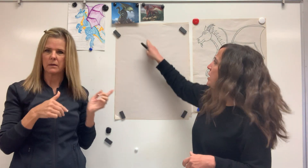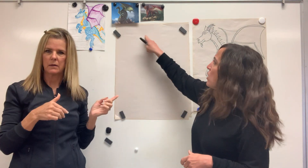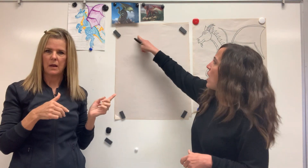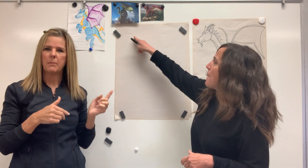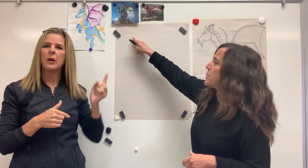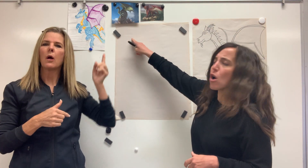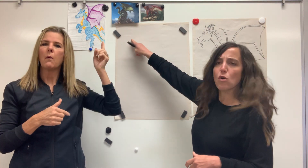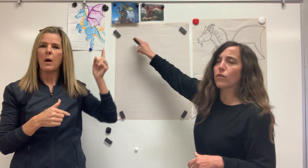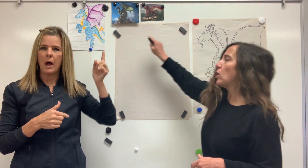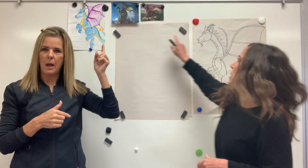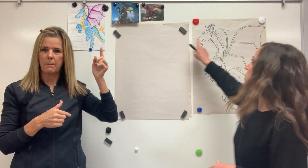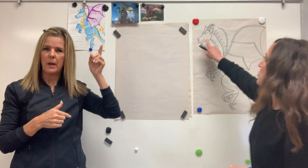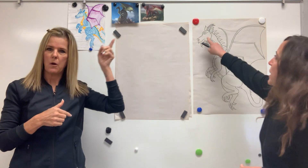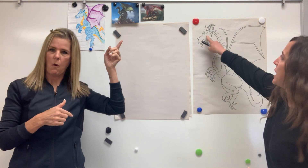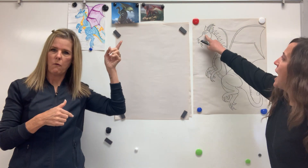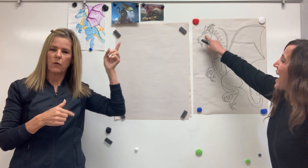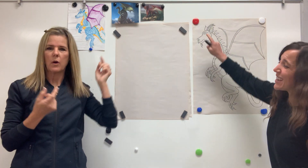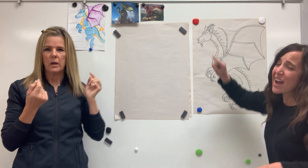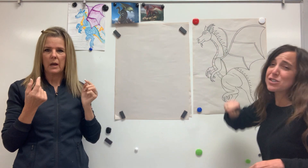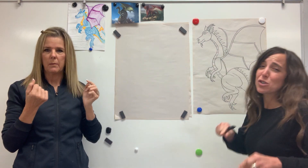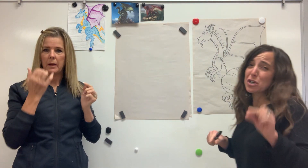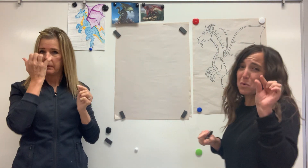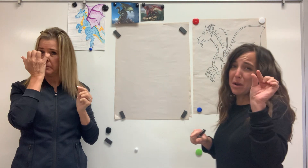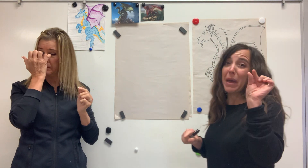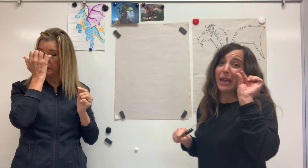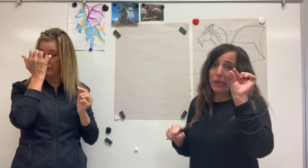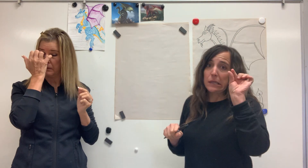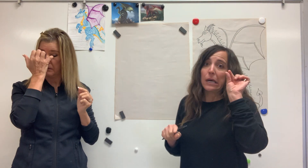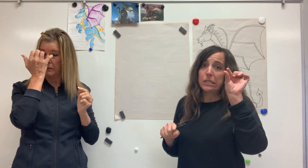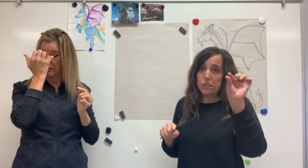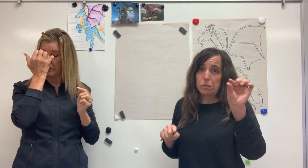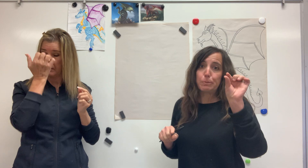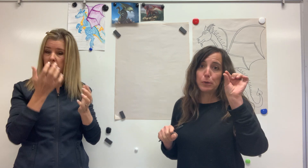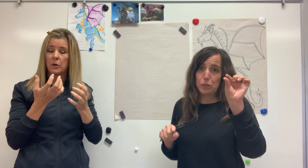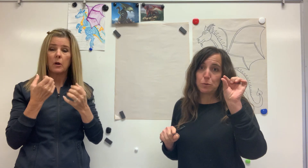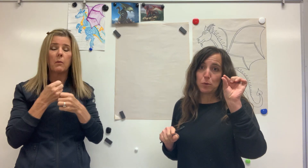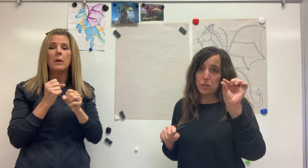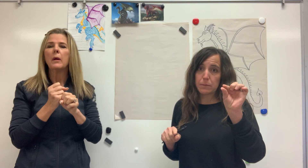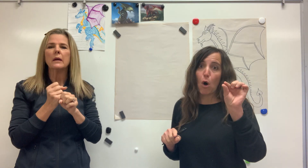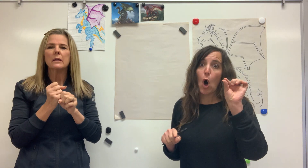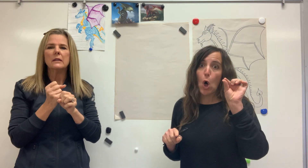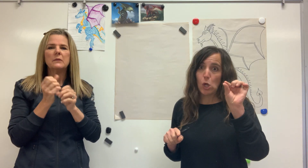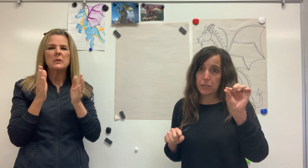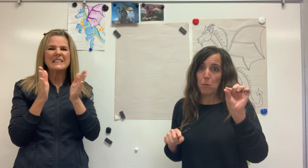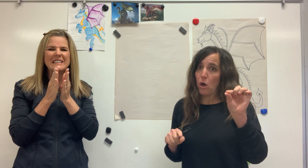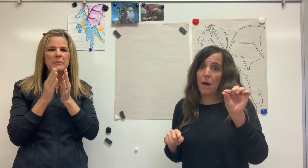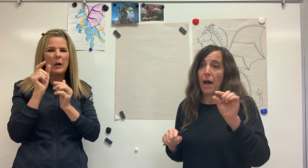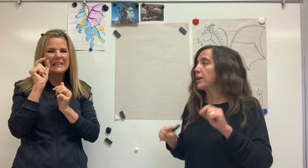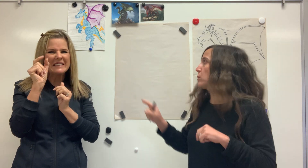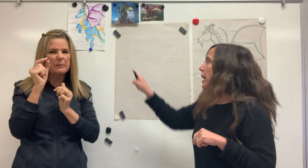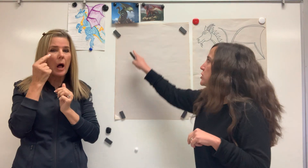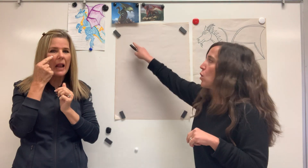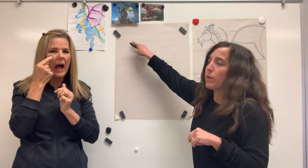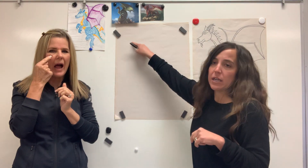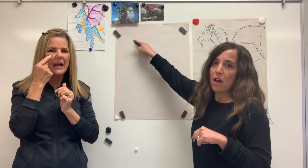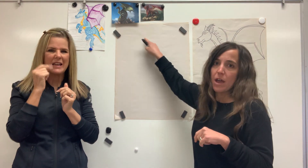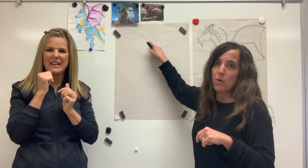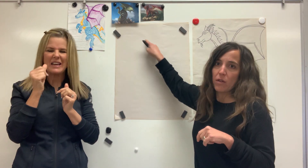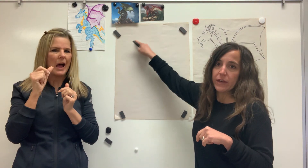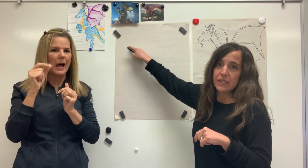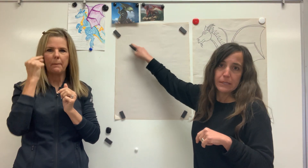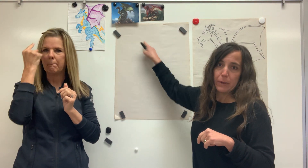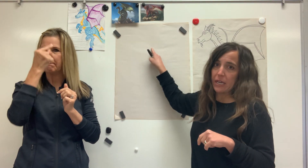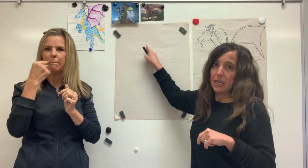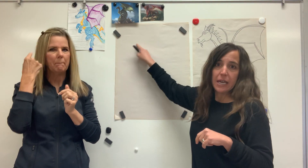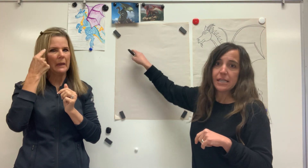paper. I'm gonna go up and over a little bit. And guys, you're gonna wanna make a super, super small eye, okay? Don't make an